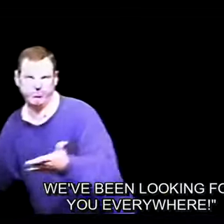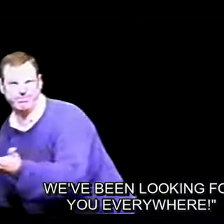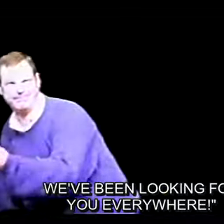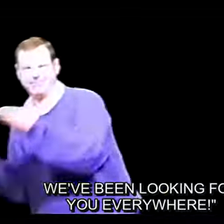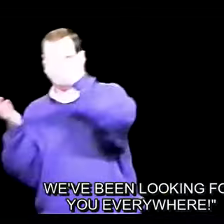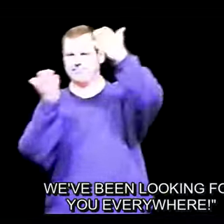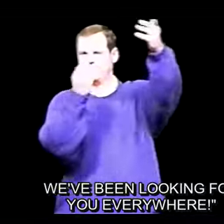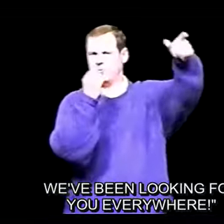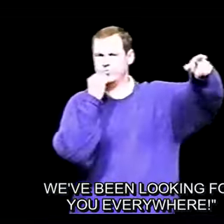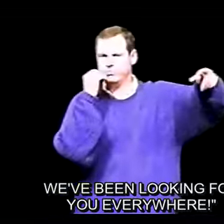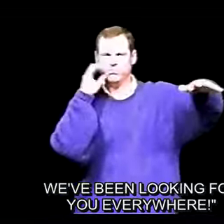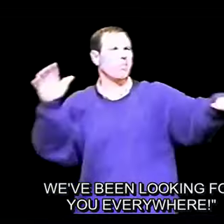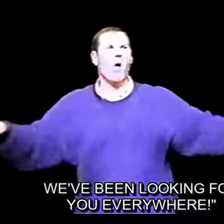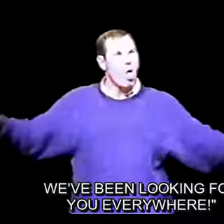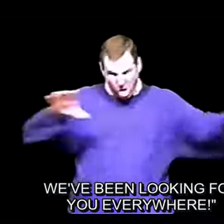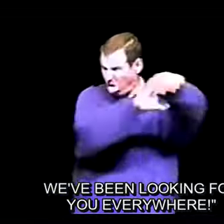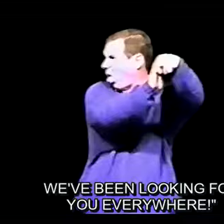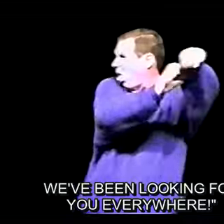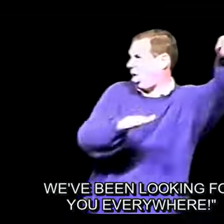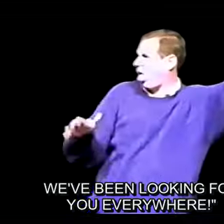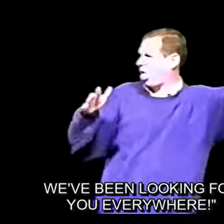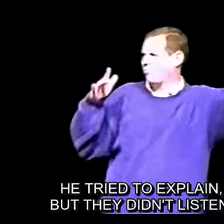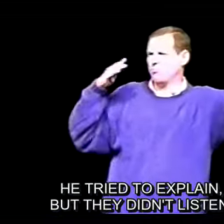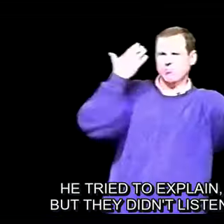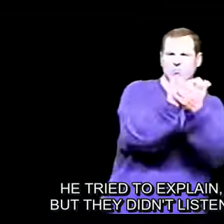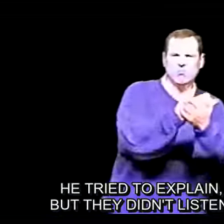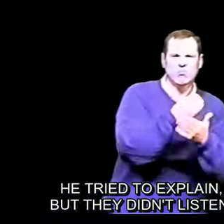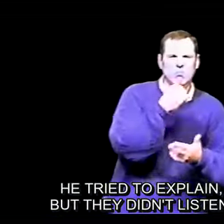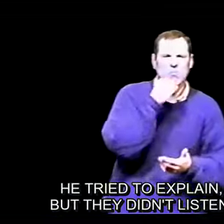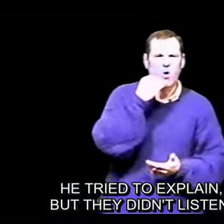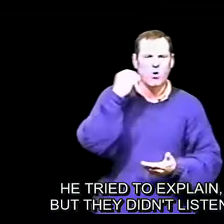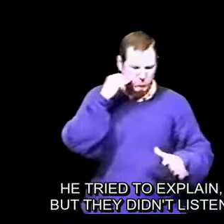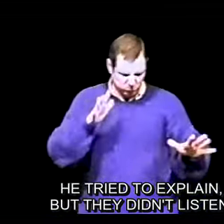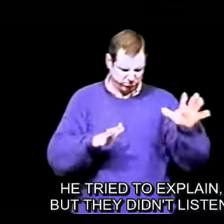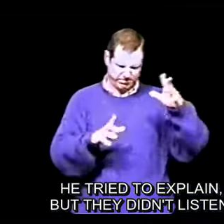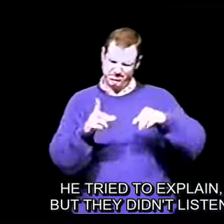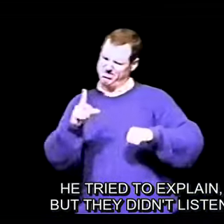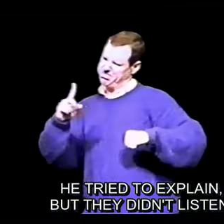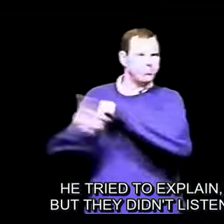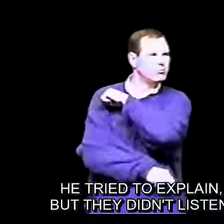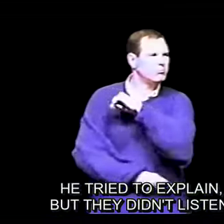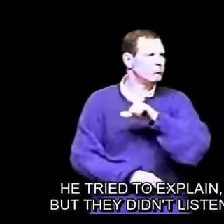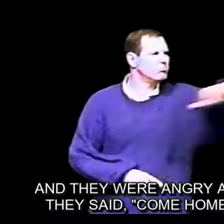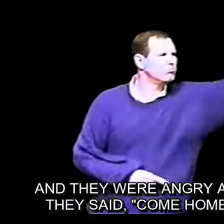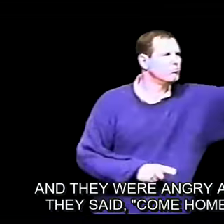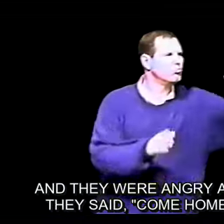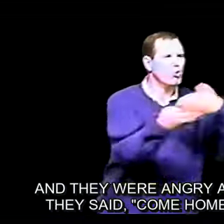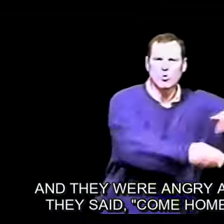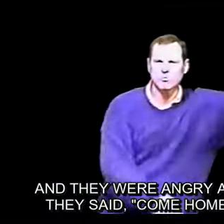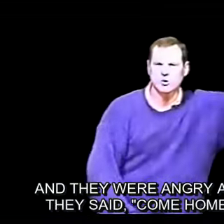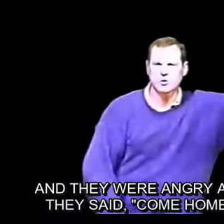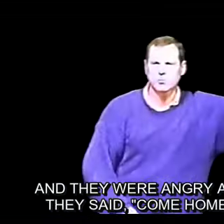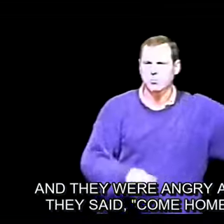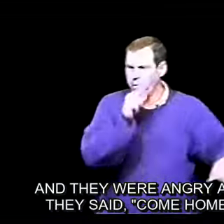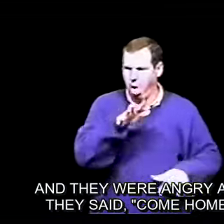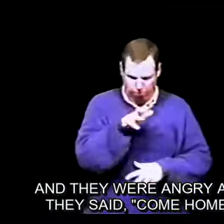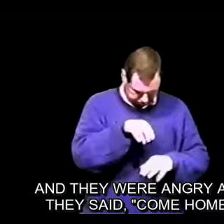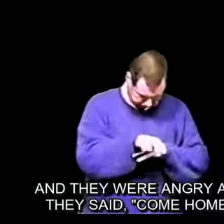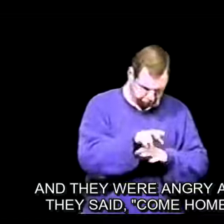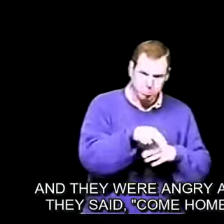for you everywhere. And he tried to explain, but they didn't listen, and they were angry, and they said, come home. And they brought him